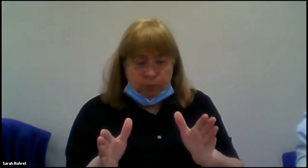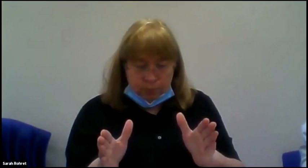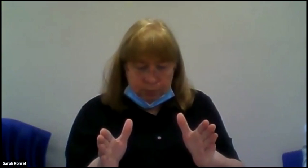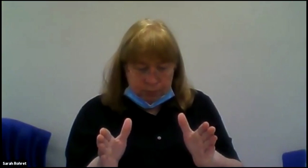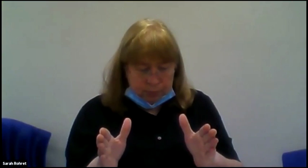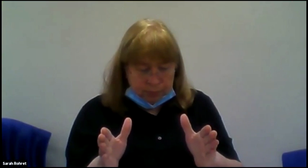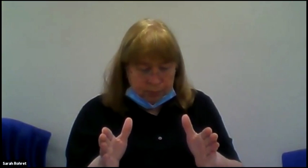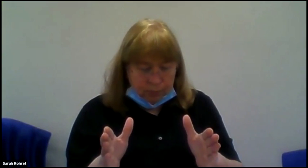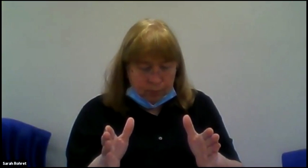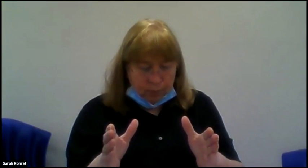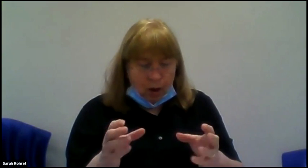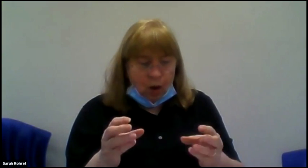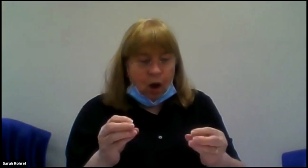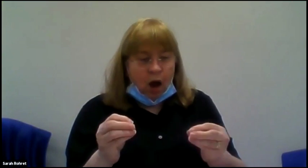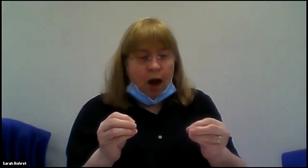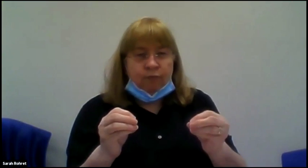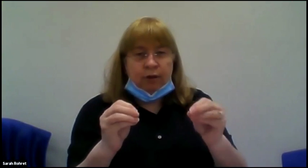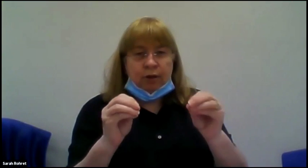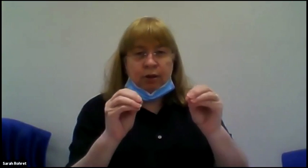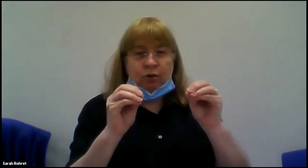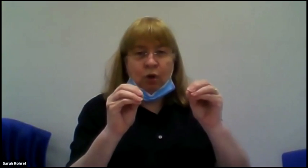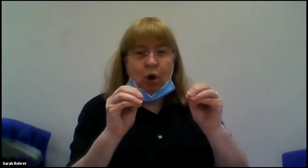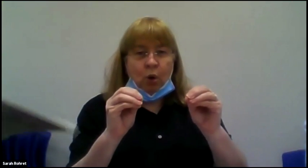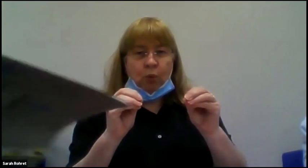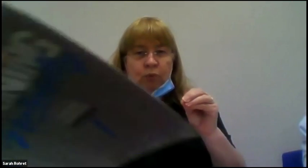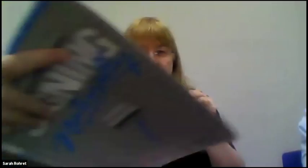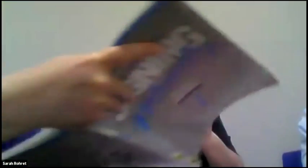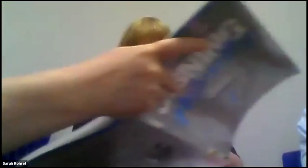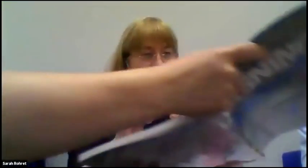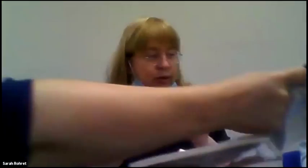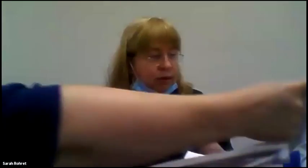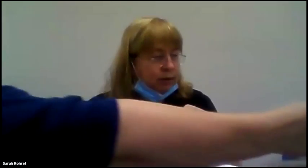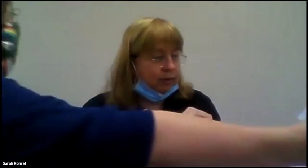Classroom. Office is your O.